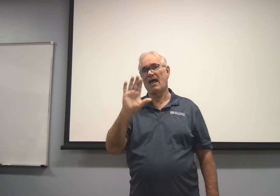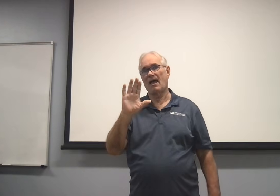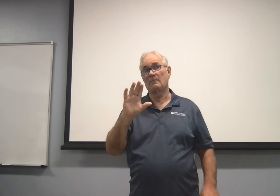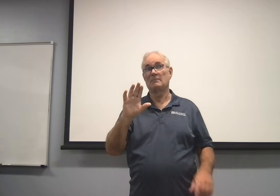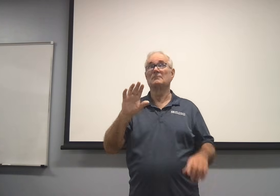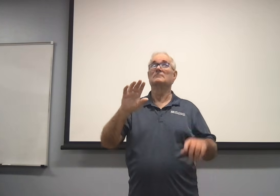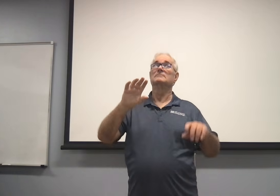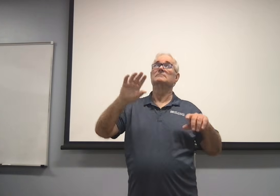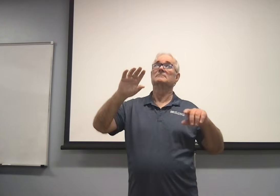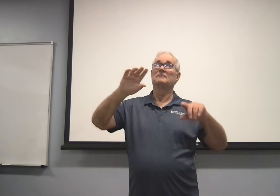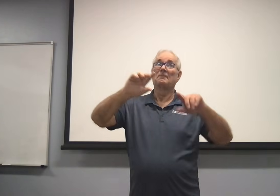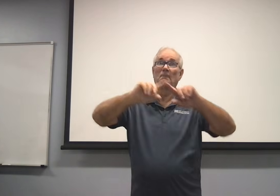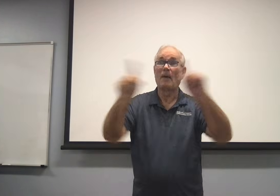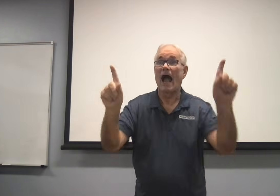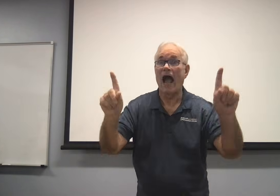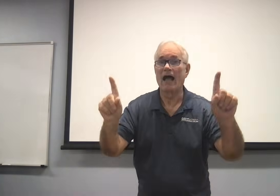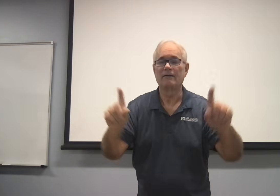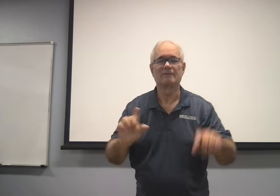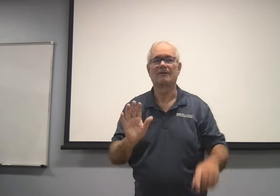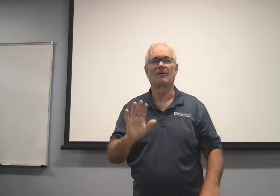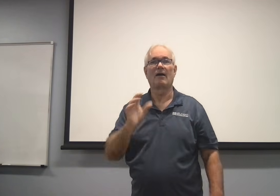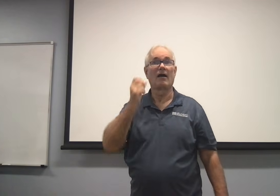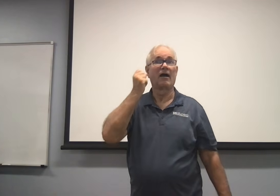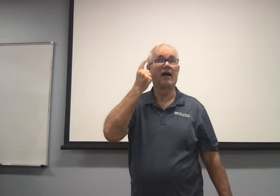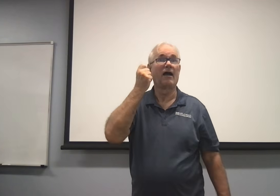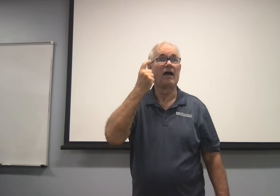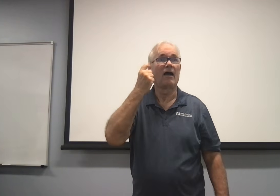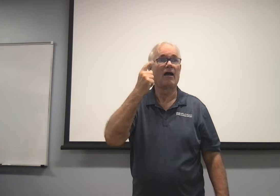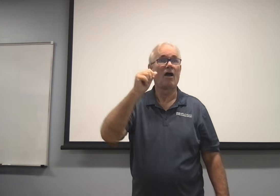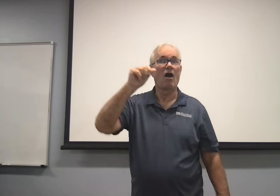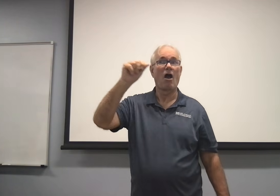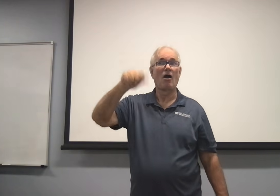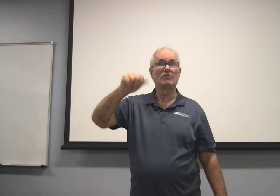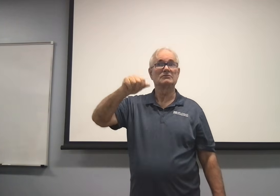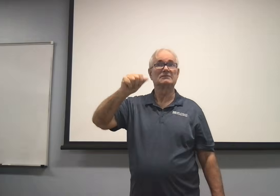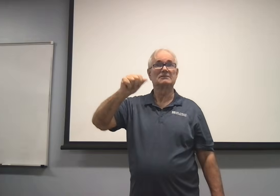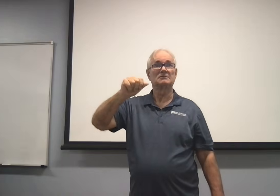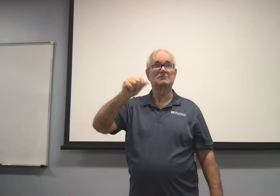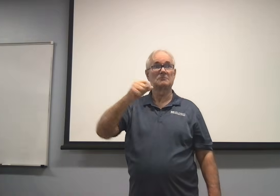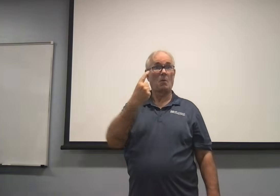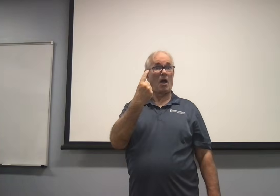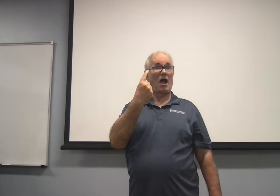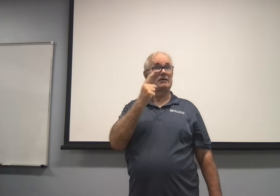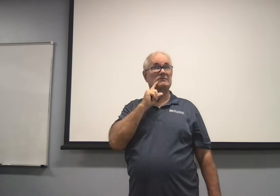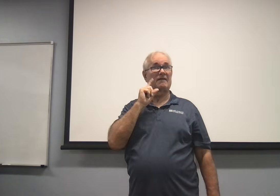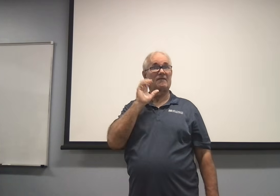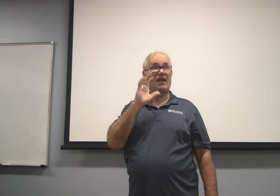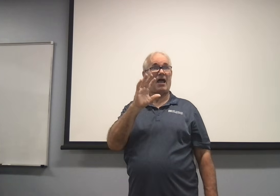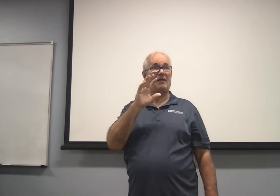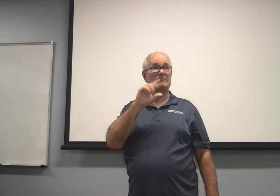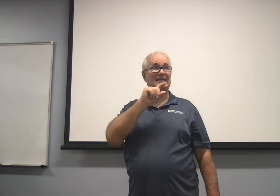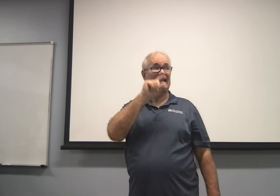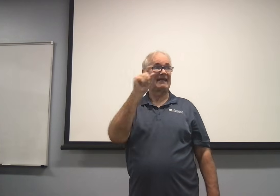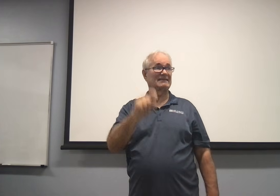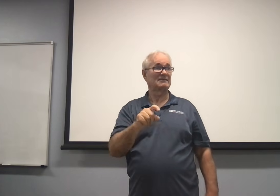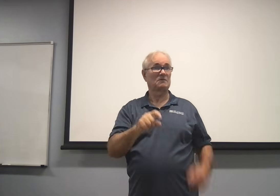to the Austin Deaf Club. But, no, remember, deaf people tend to say but using understand.